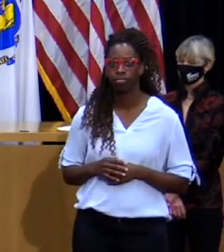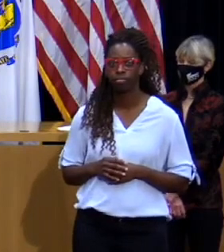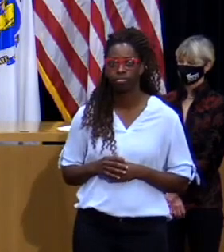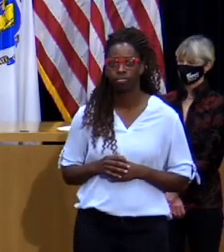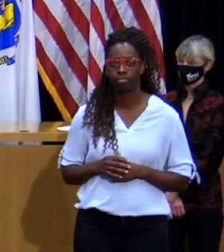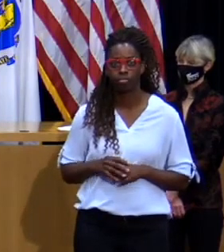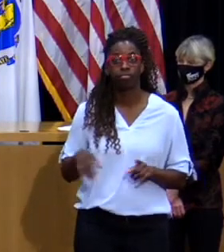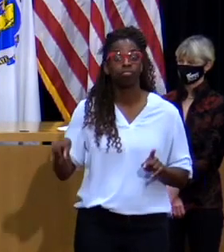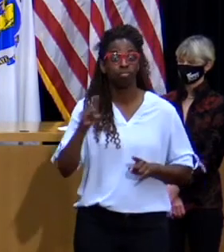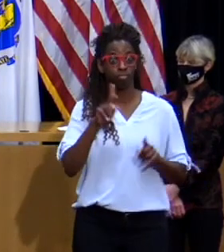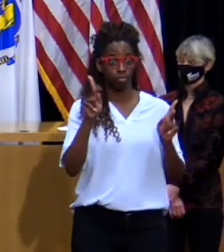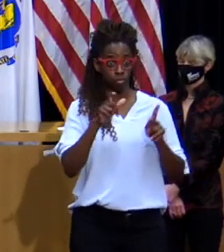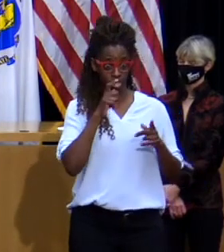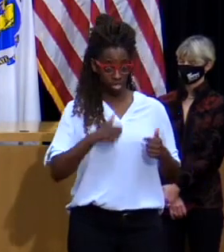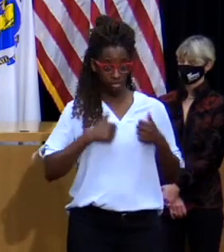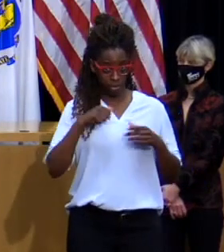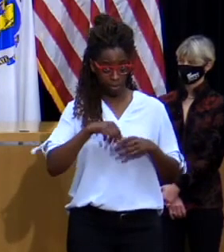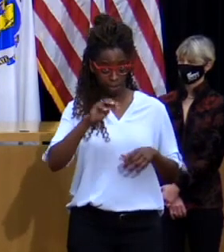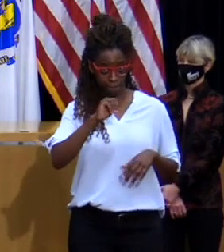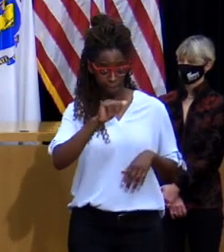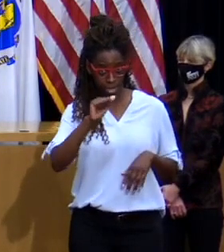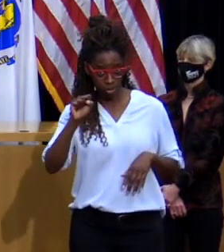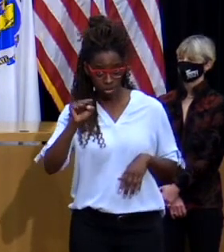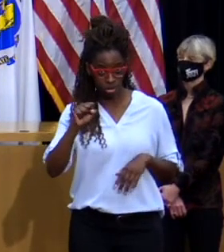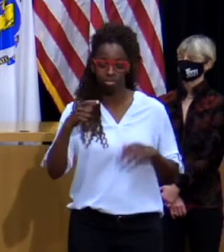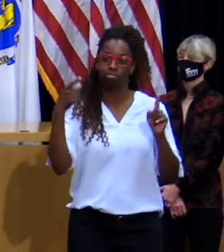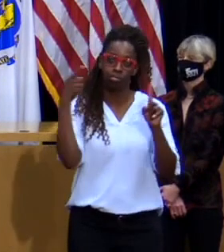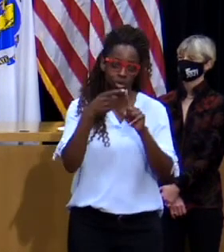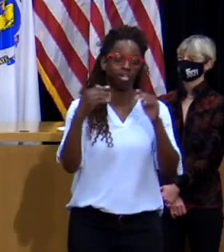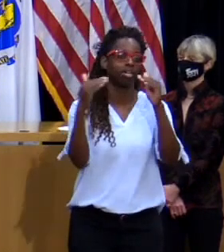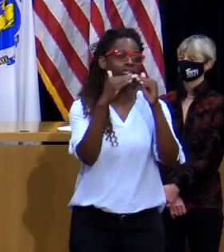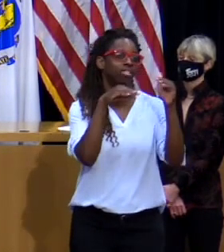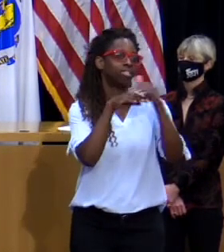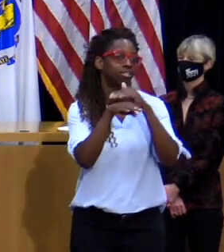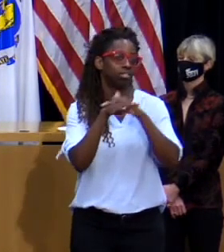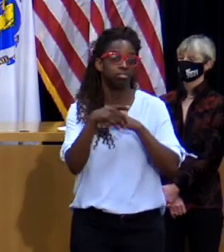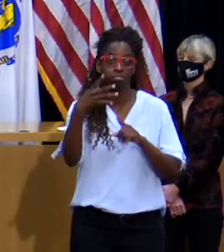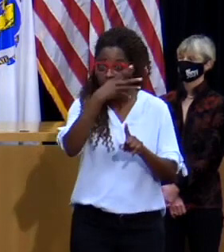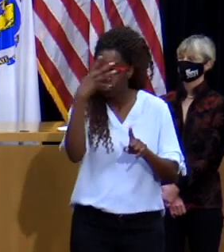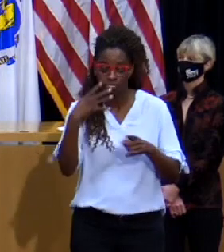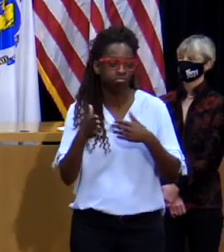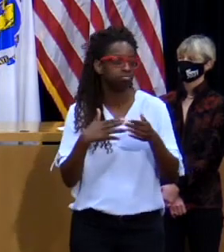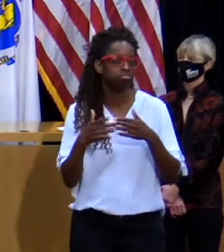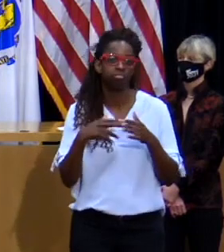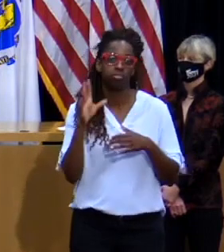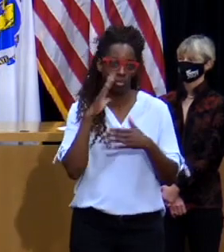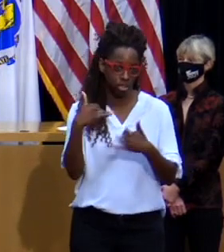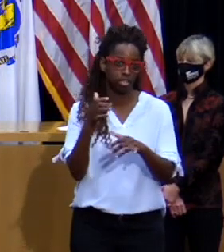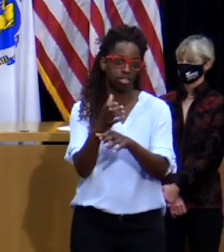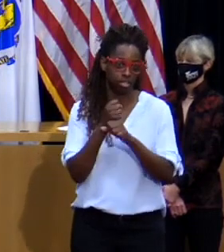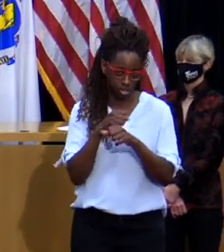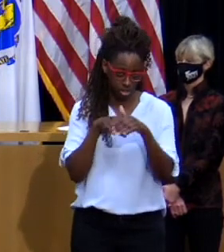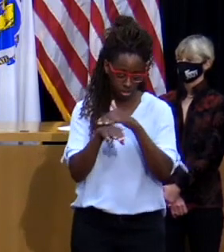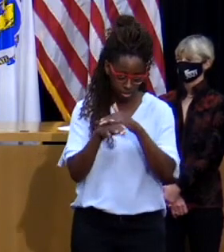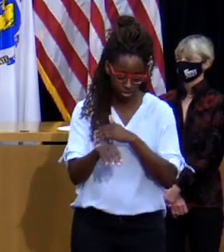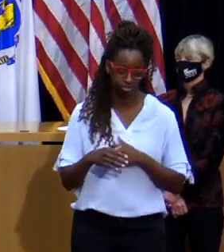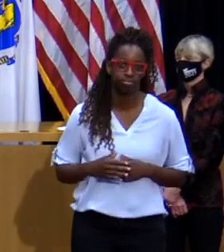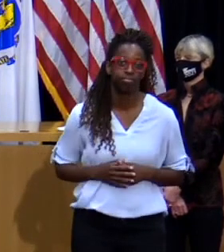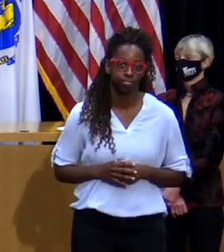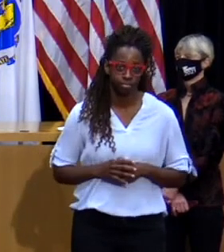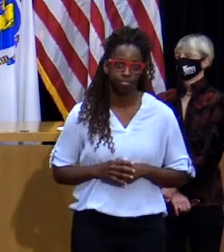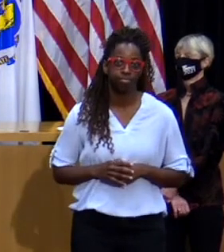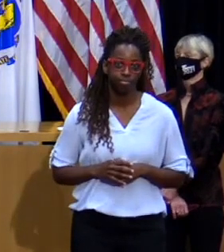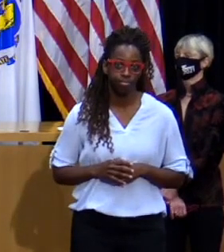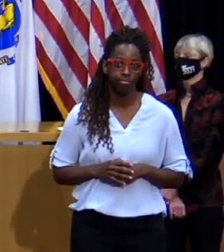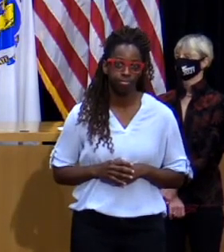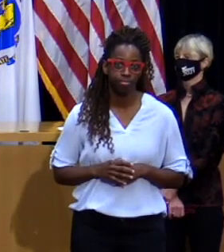all deserve equal access to vaccine. And in terms of right now the first wave, which is the farthest in the future I can speak